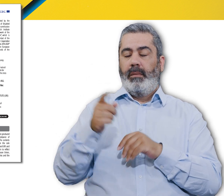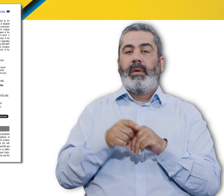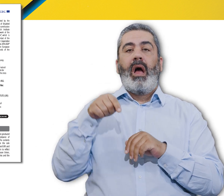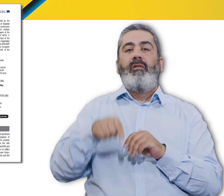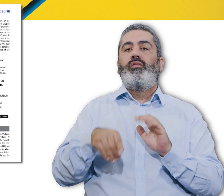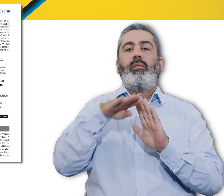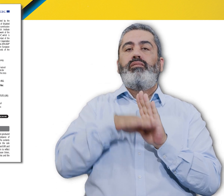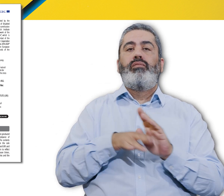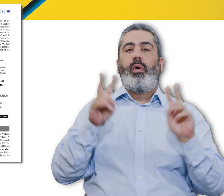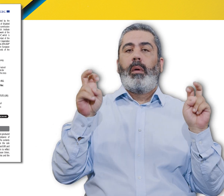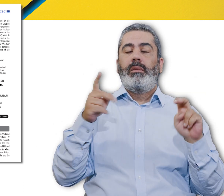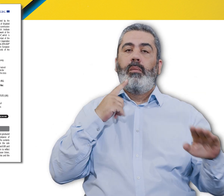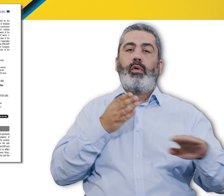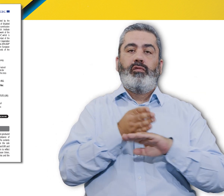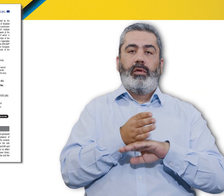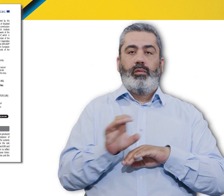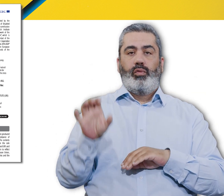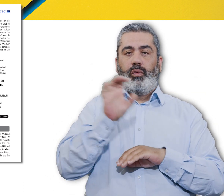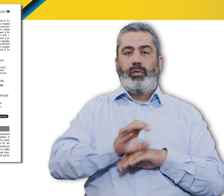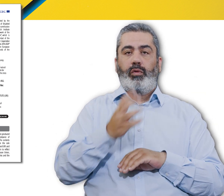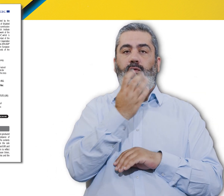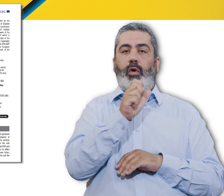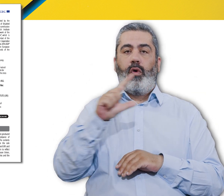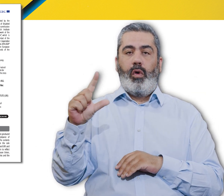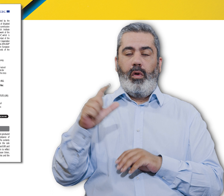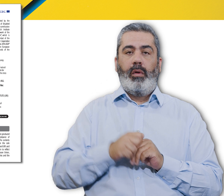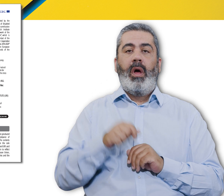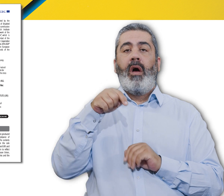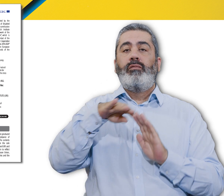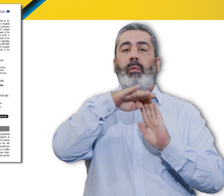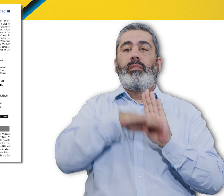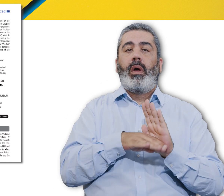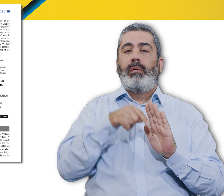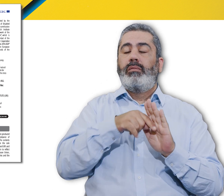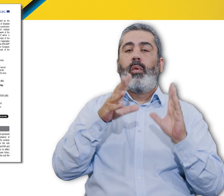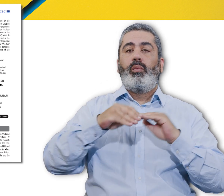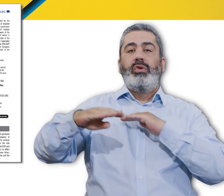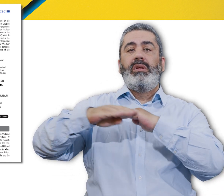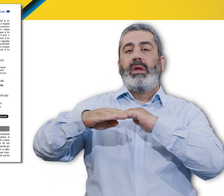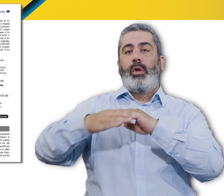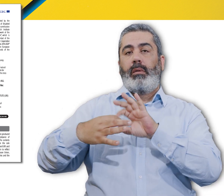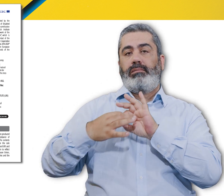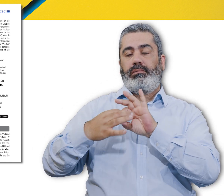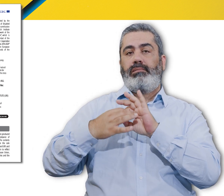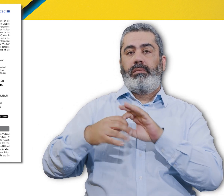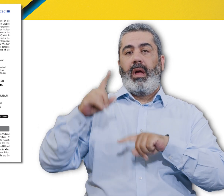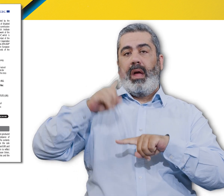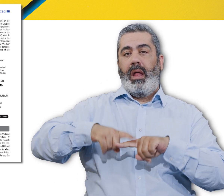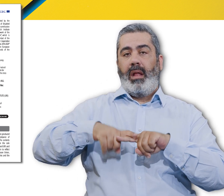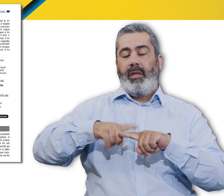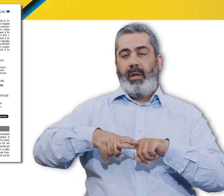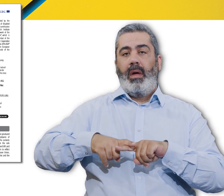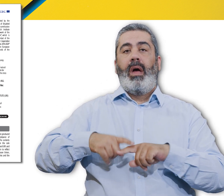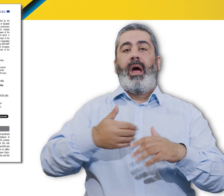Urban Research Institute, Albania, in the framework of the project Accessible Tourism, which is implemented in the context of the